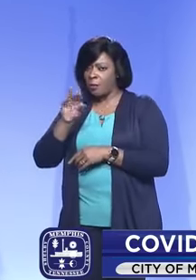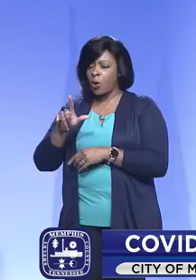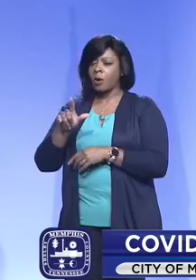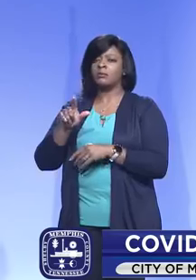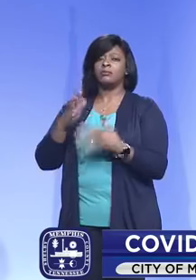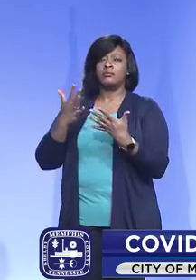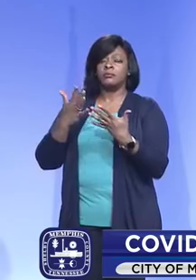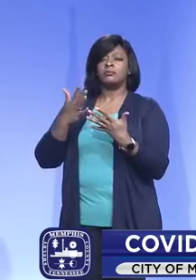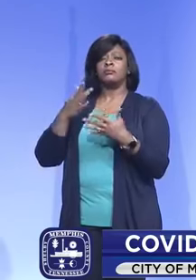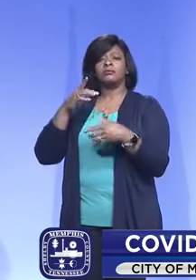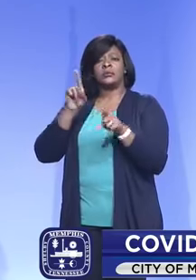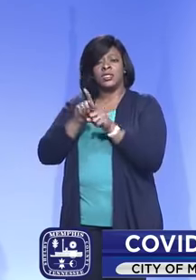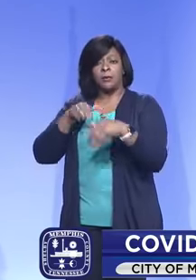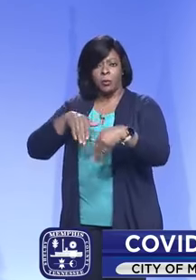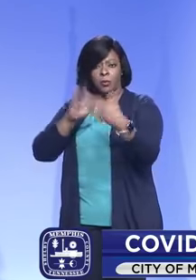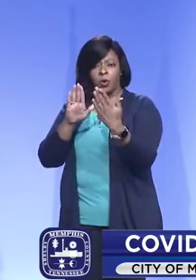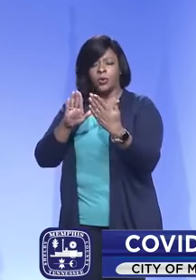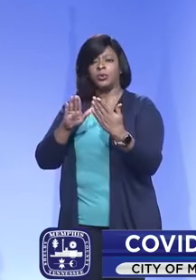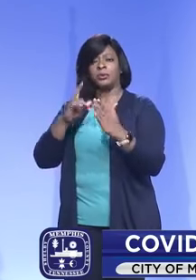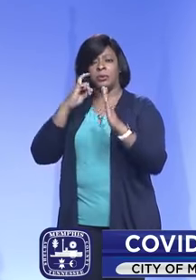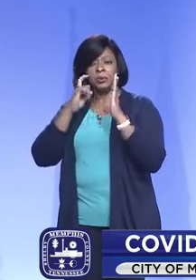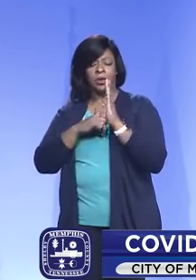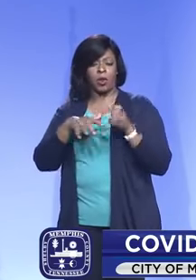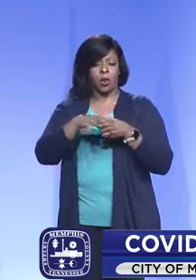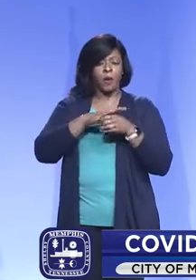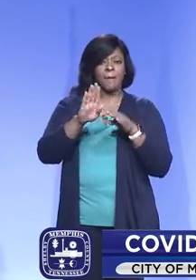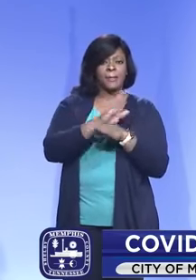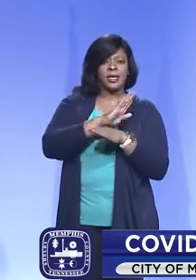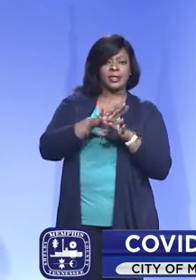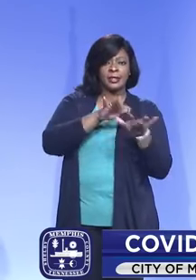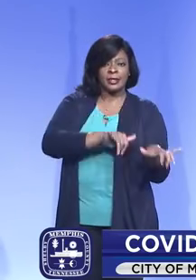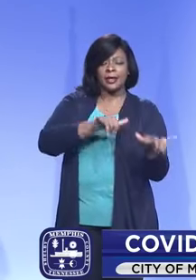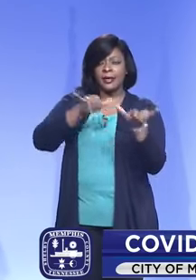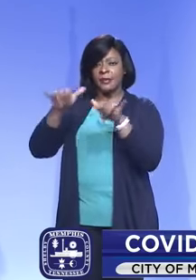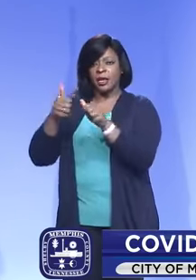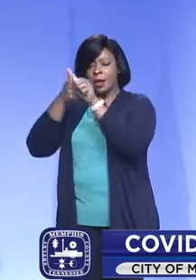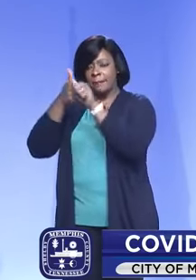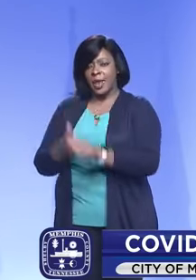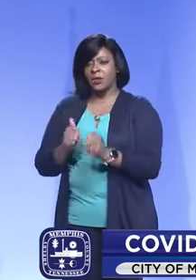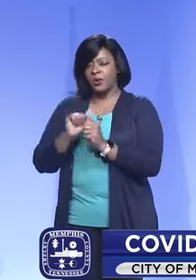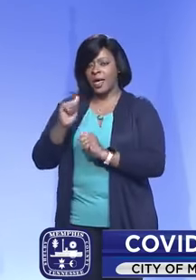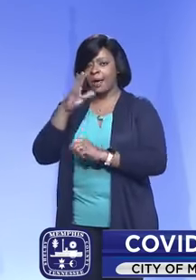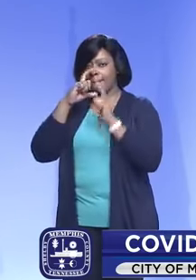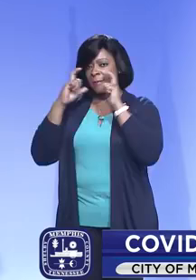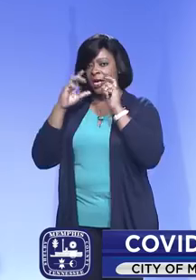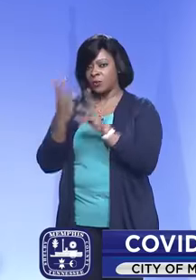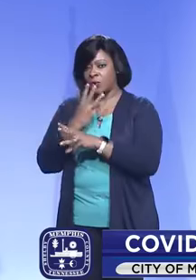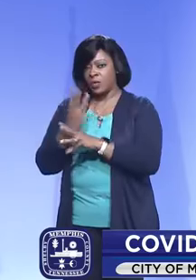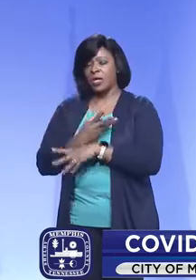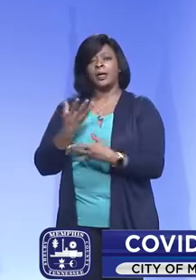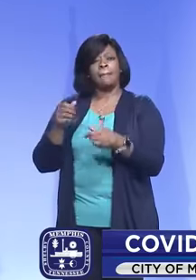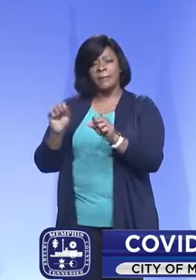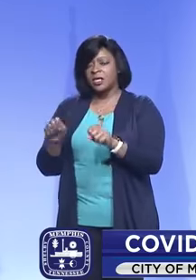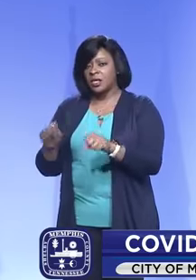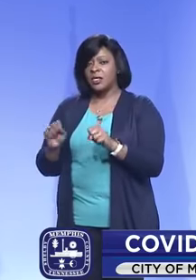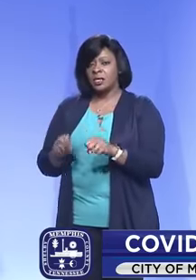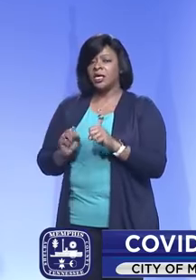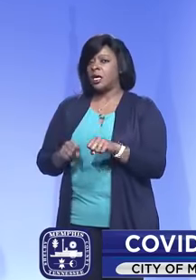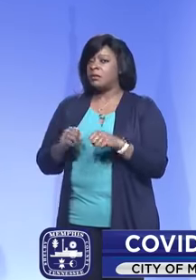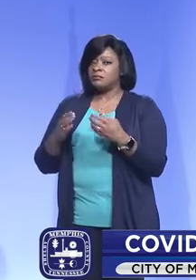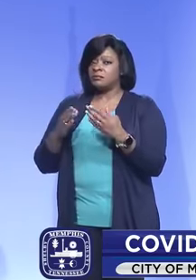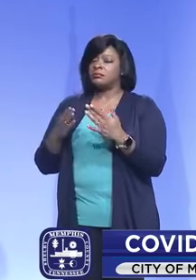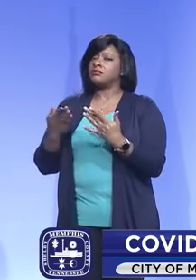taking the same approach as local businesses in terms of compliance with those masks, and then potentially pulling